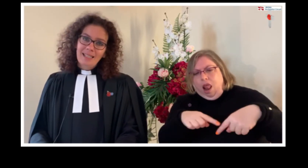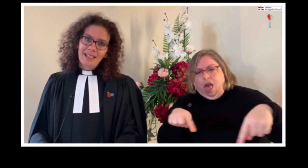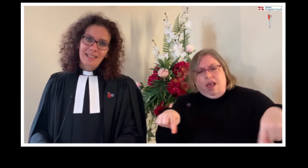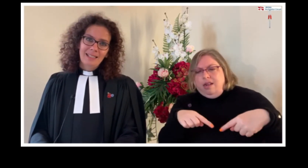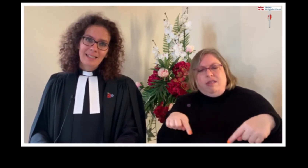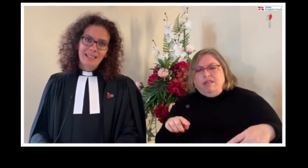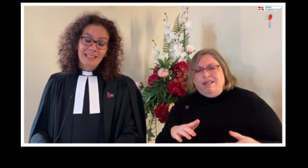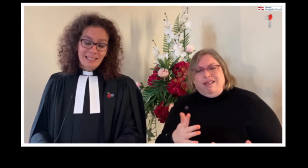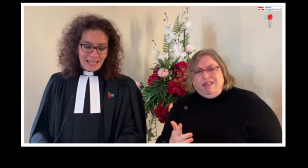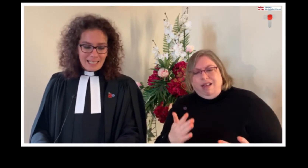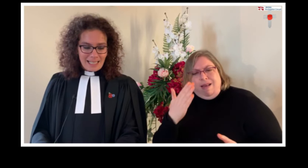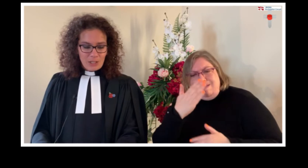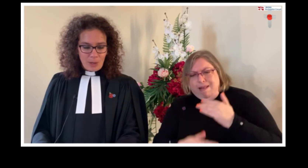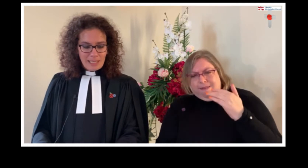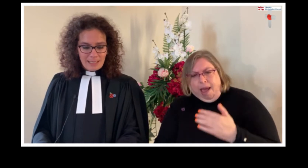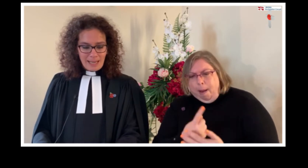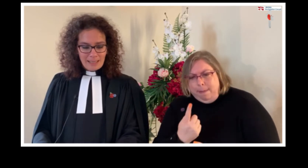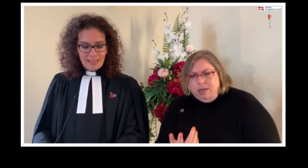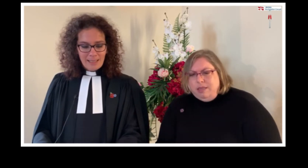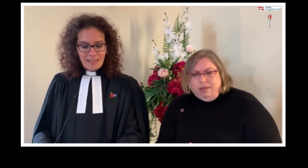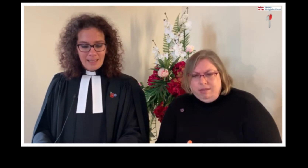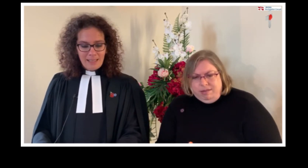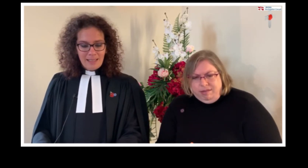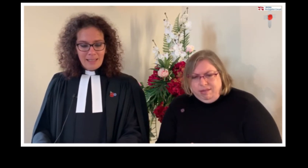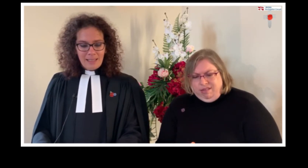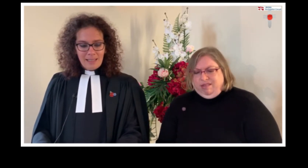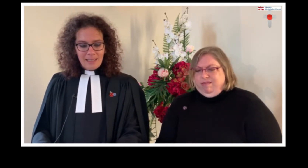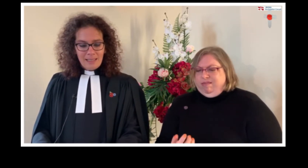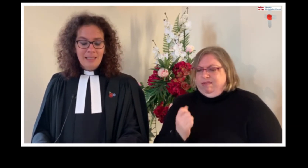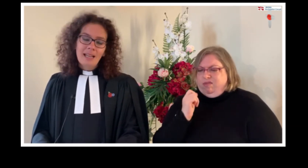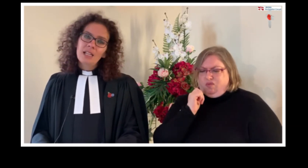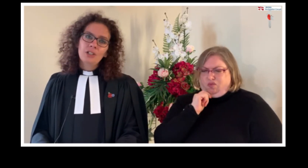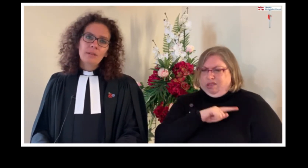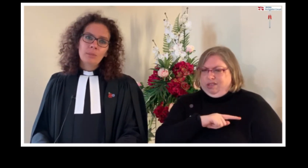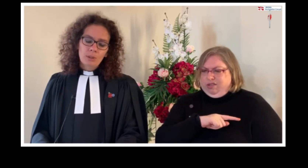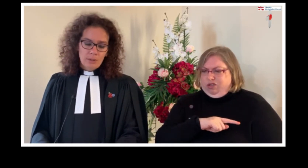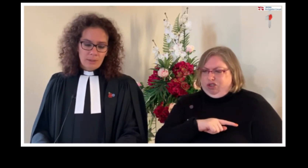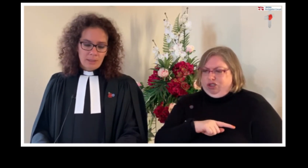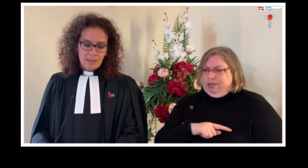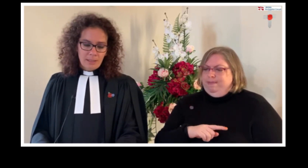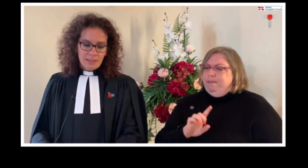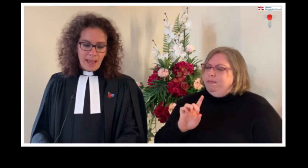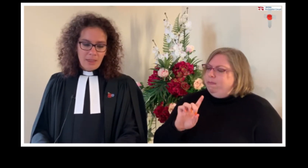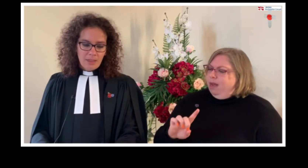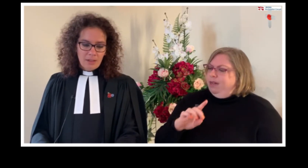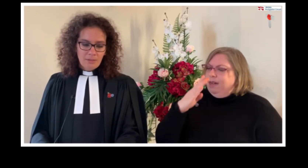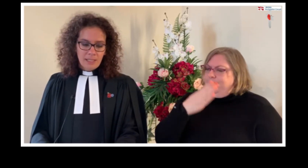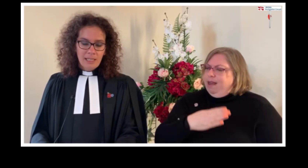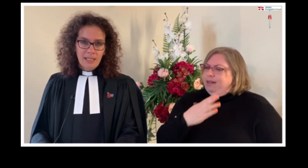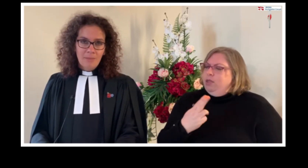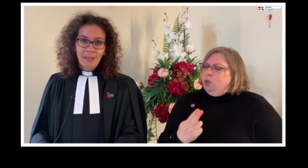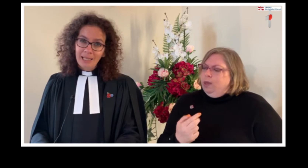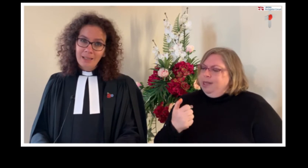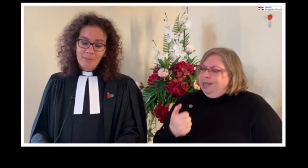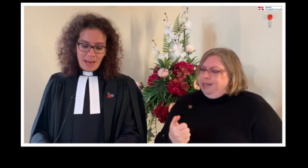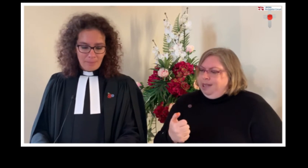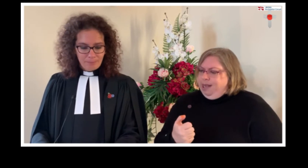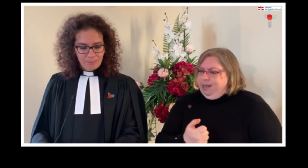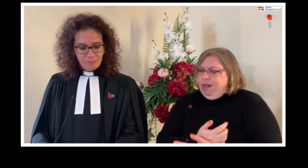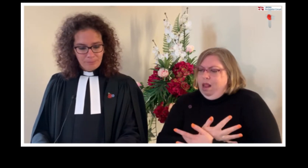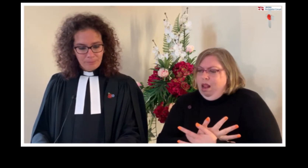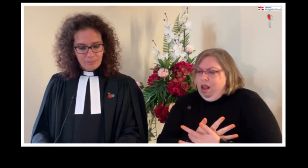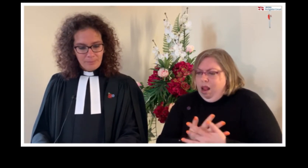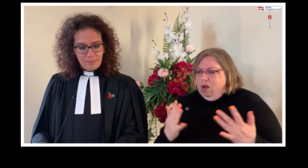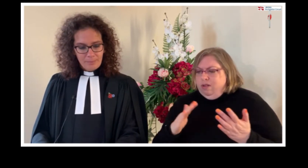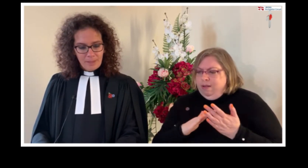As late as 1926, as the nation mourned the death of nearly a million men,